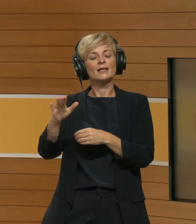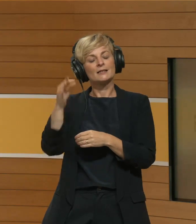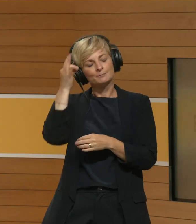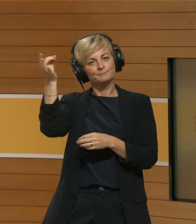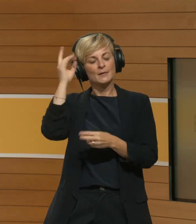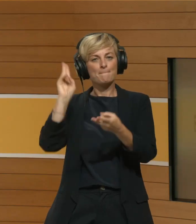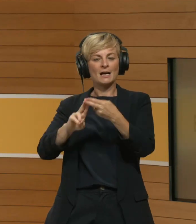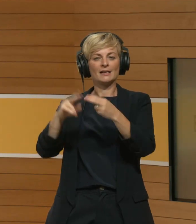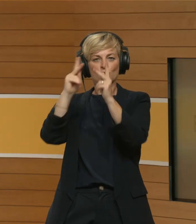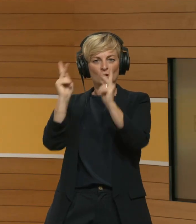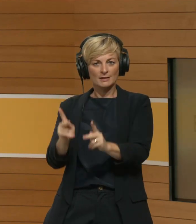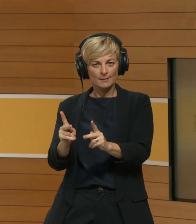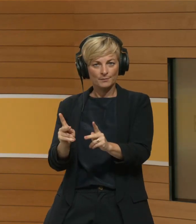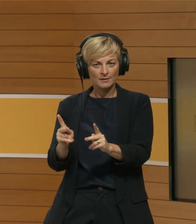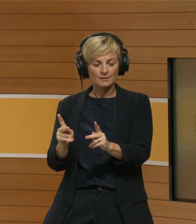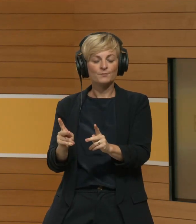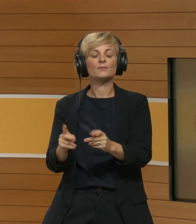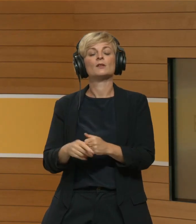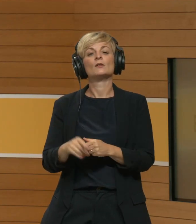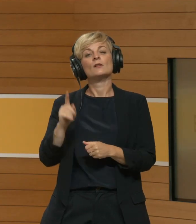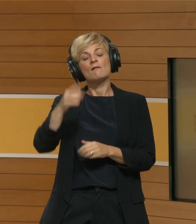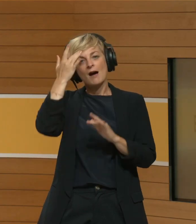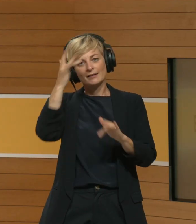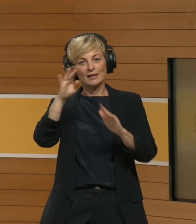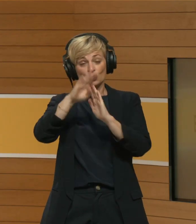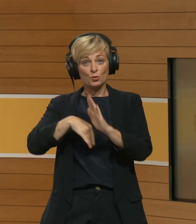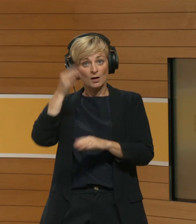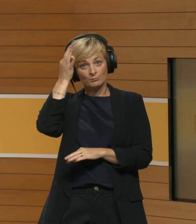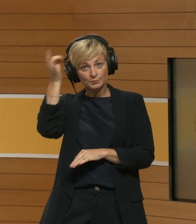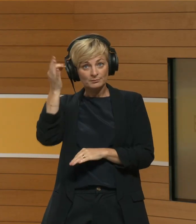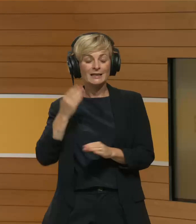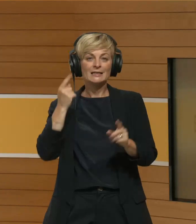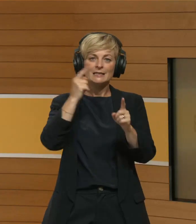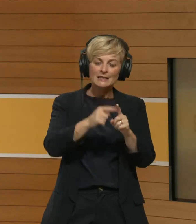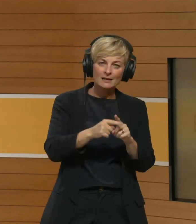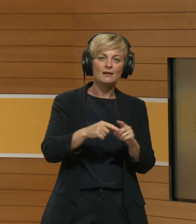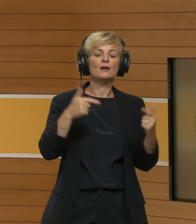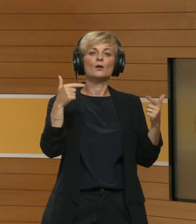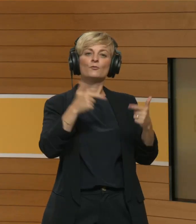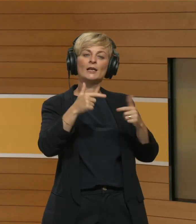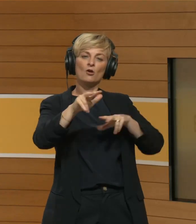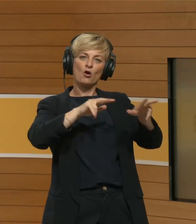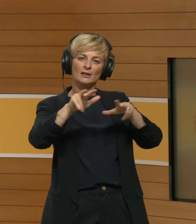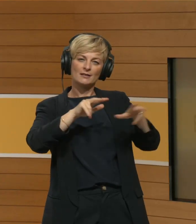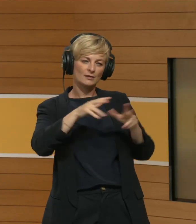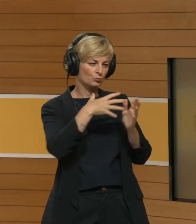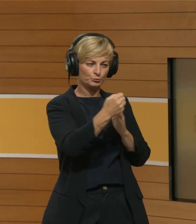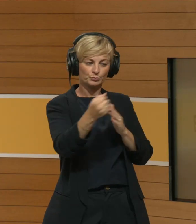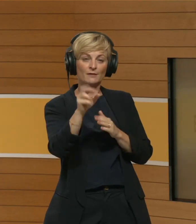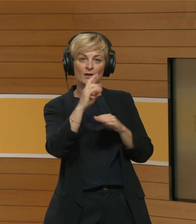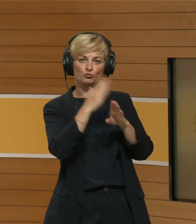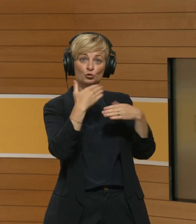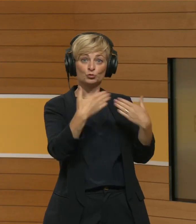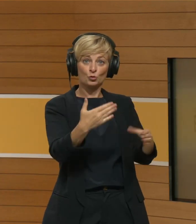organizations that provide nursing excellent practices. So the main idea was that many more hospitals will implement this concept,